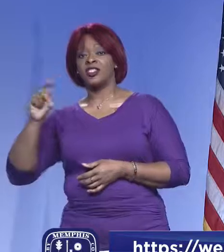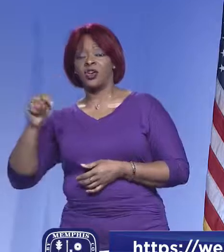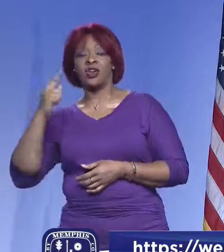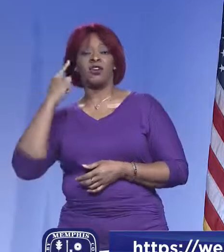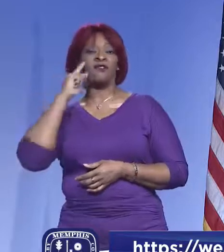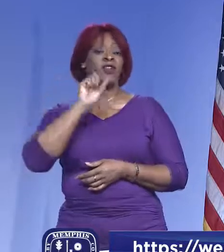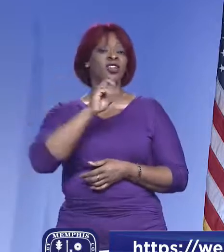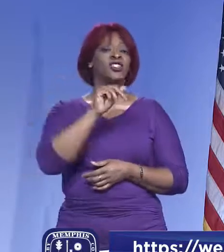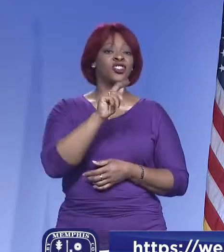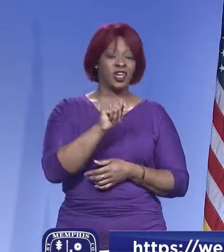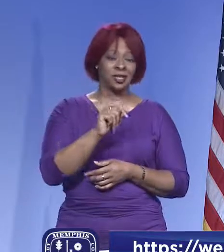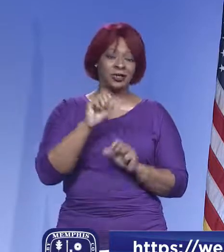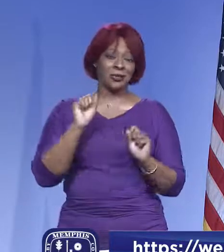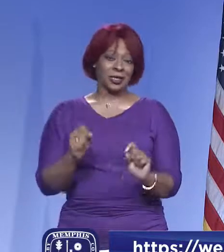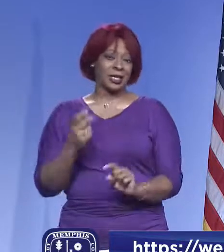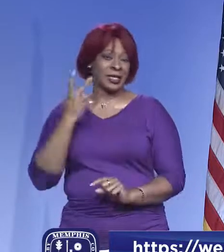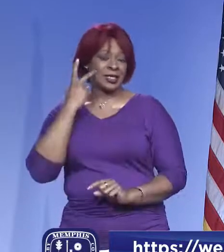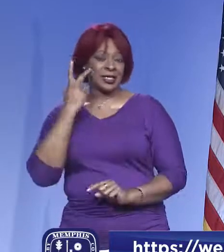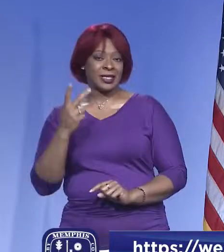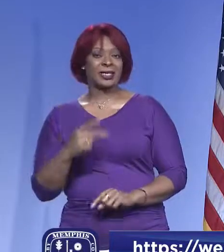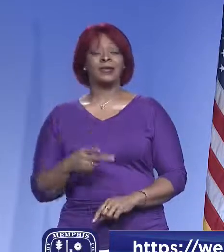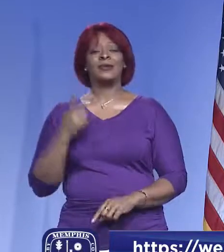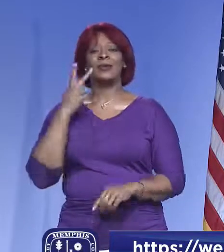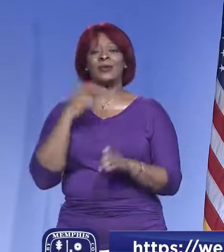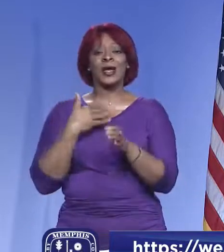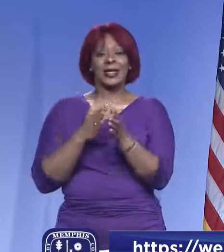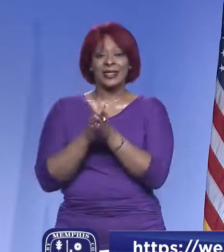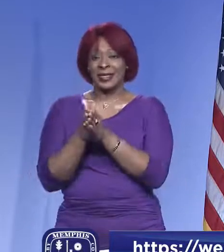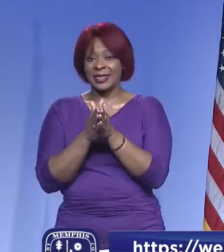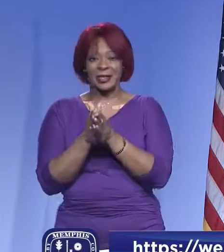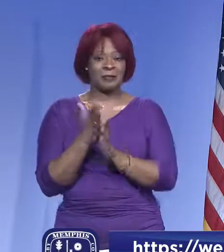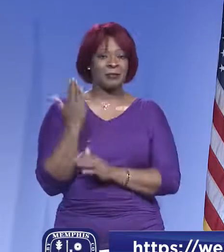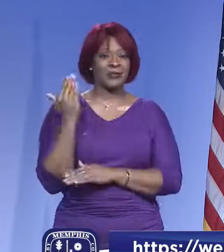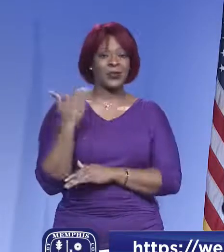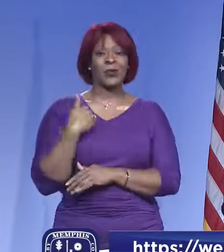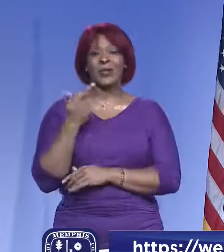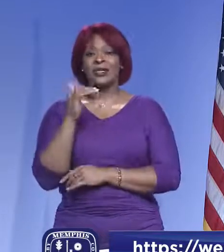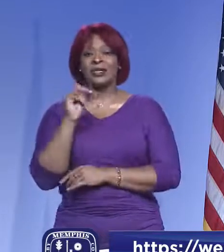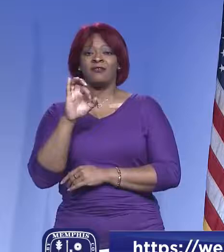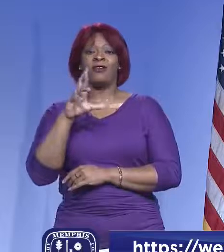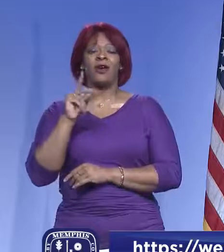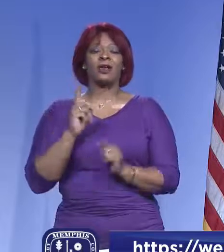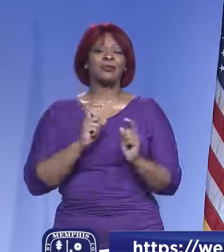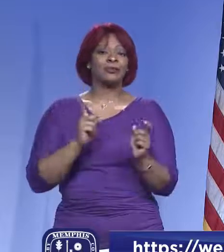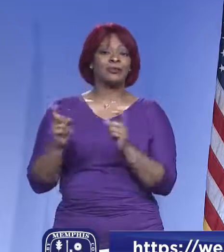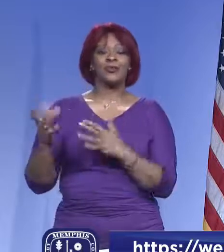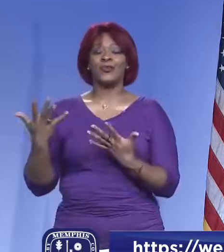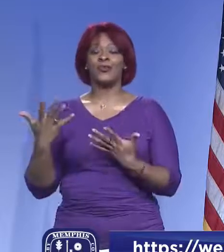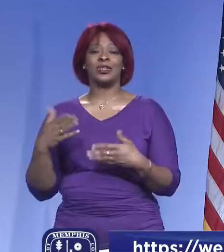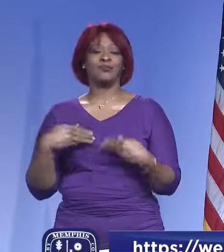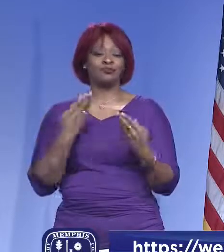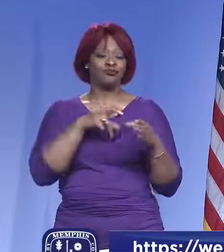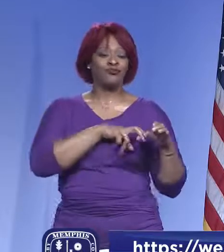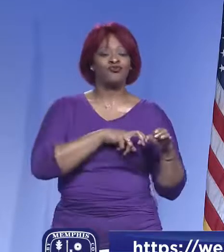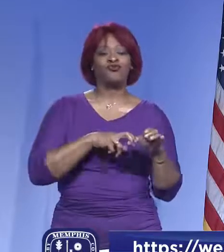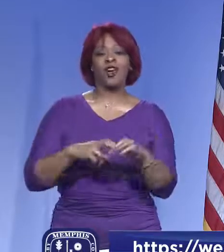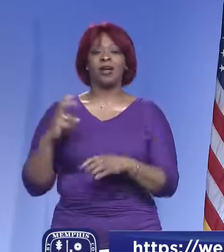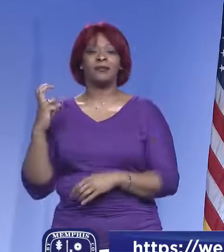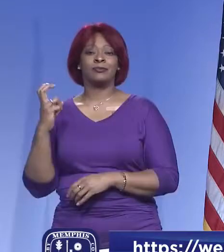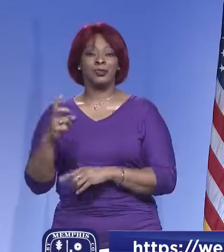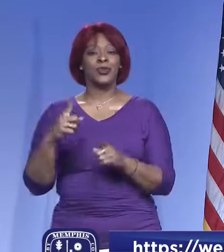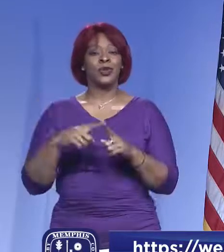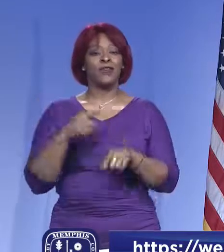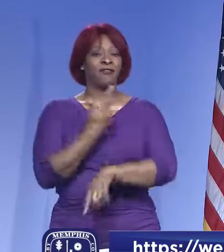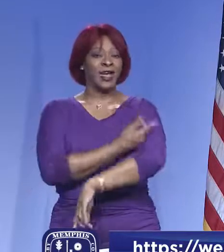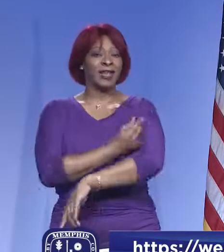you'll be able to see. So we've done some incentives in the past. We've done some gift cards. We've given rides to vaccine. I know